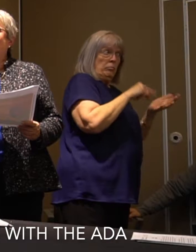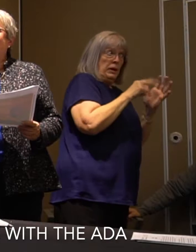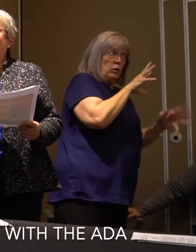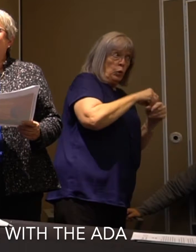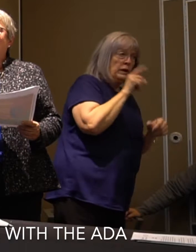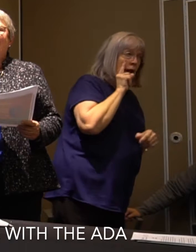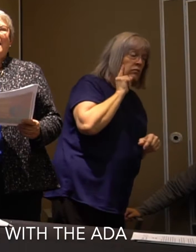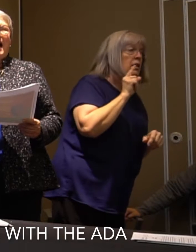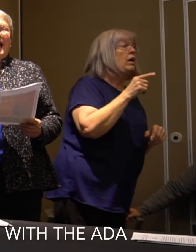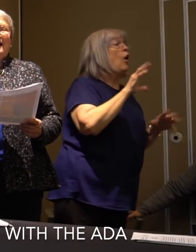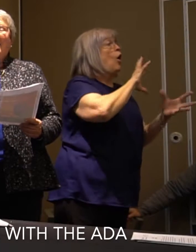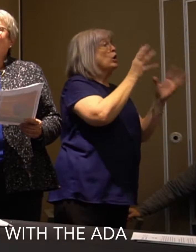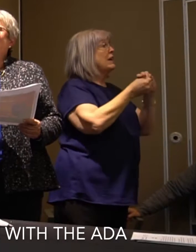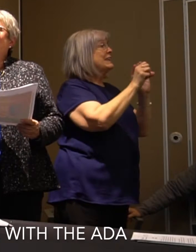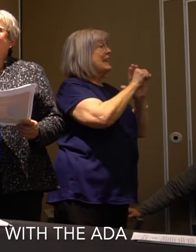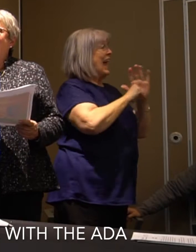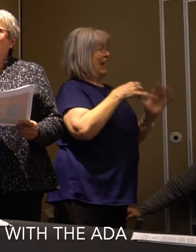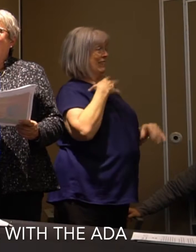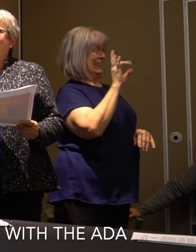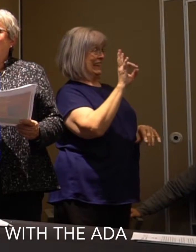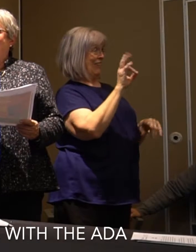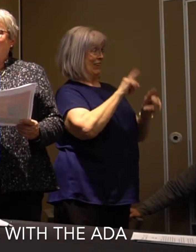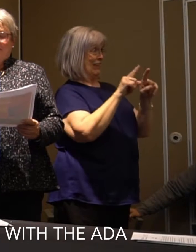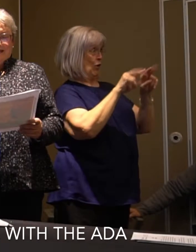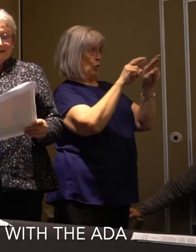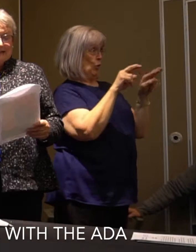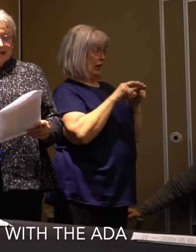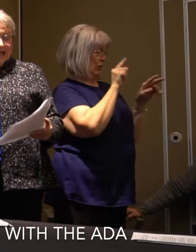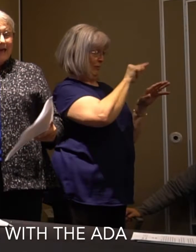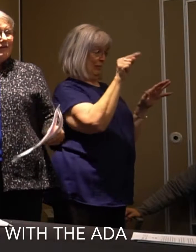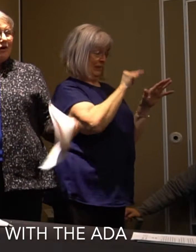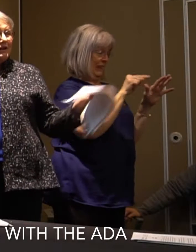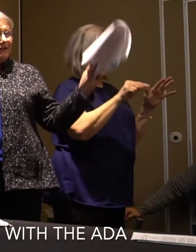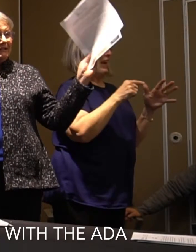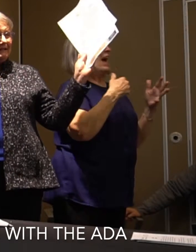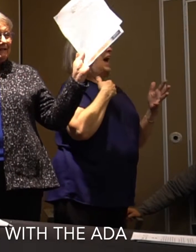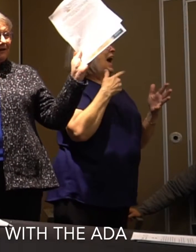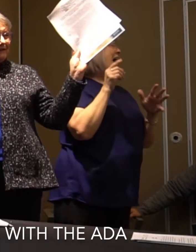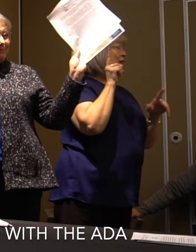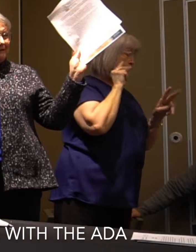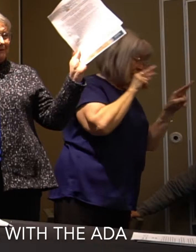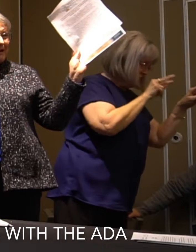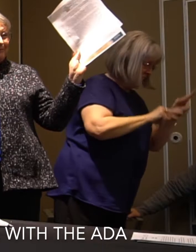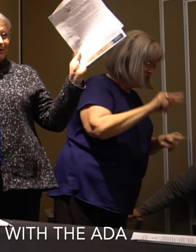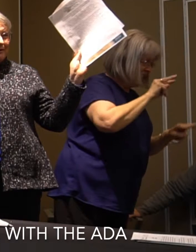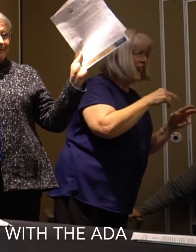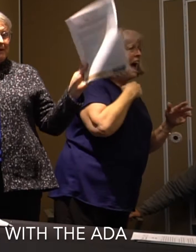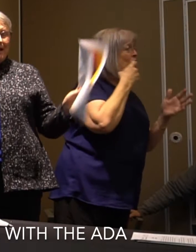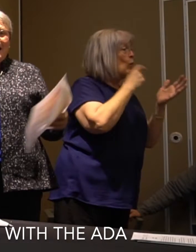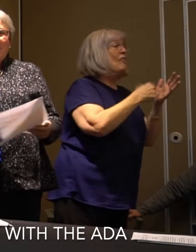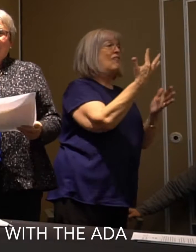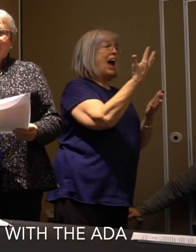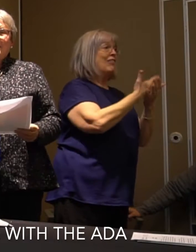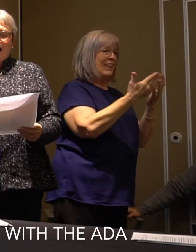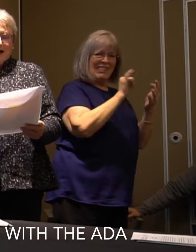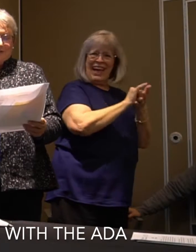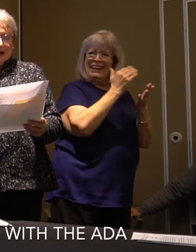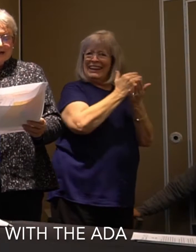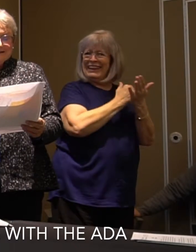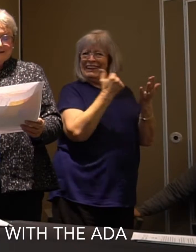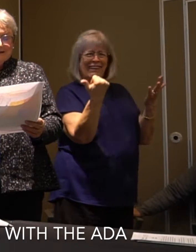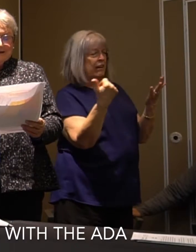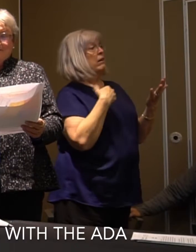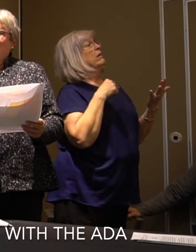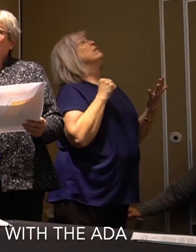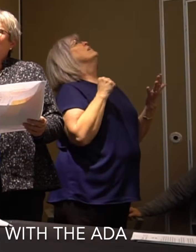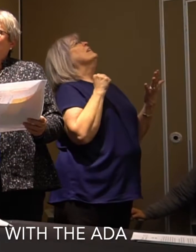in the state. I got into the contract 5 things, and they're listed on this piece of paper. In the